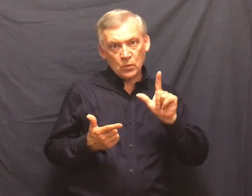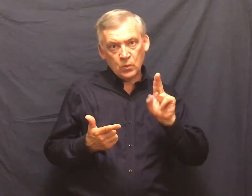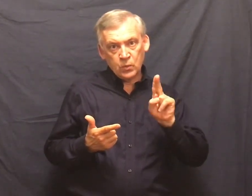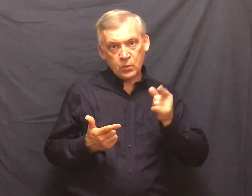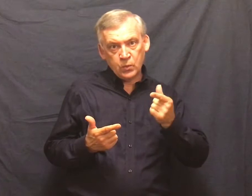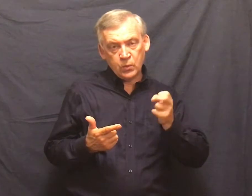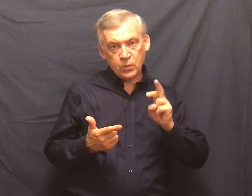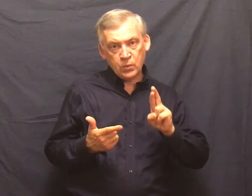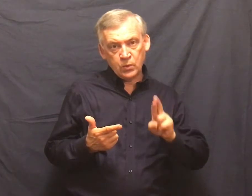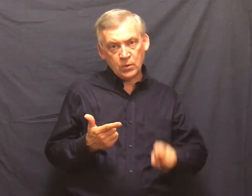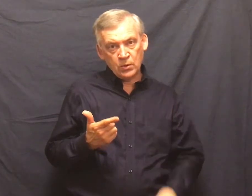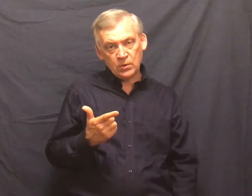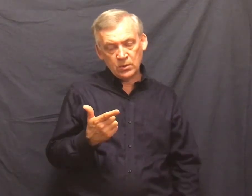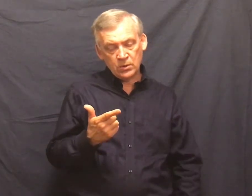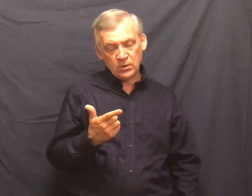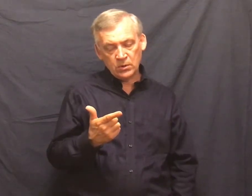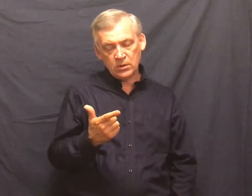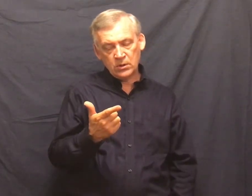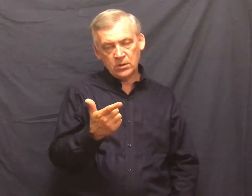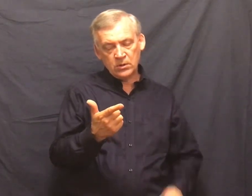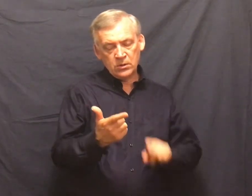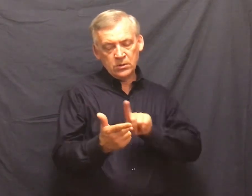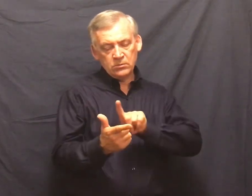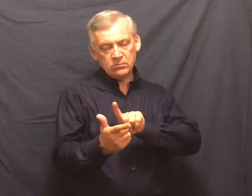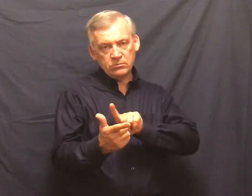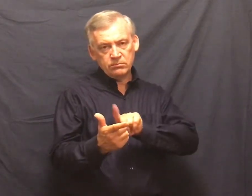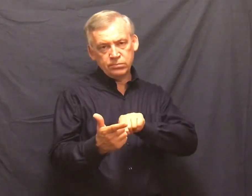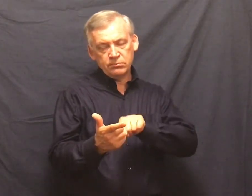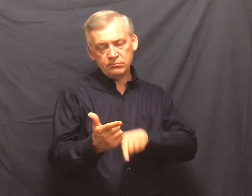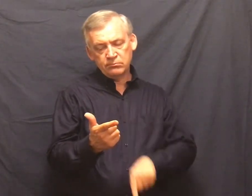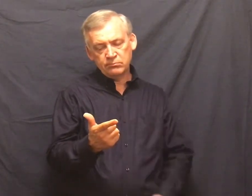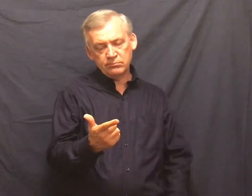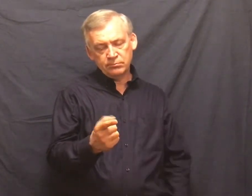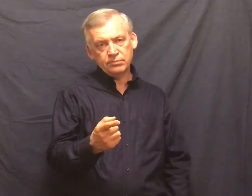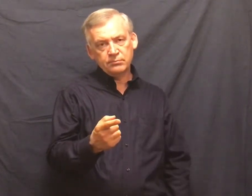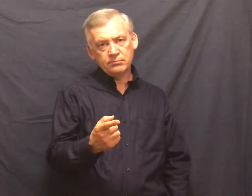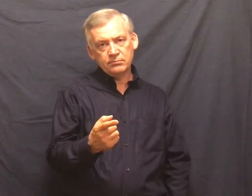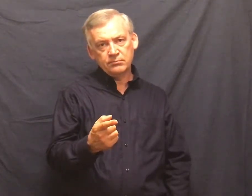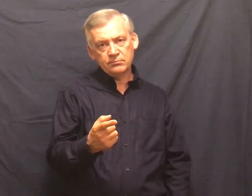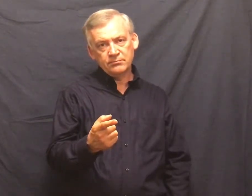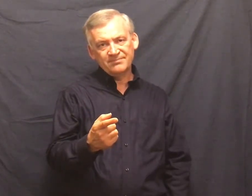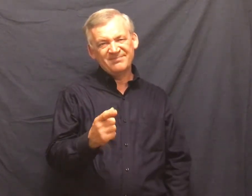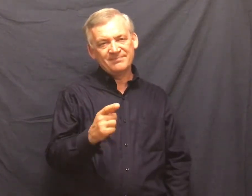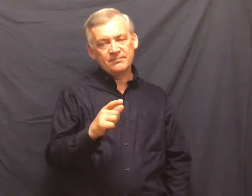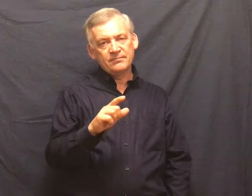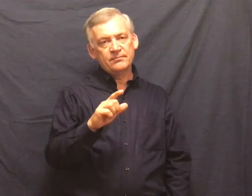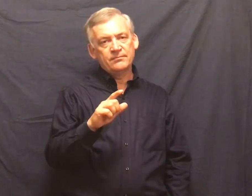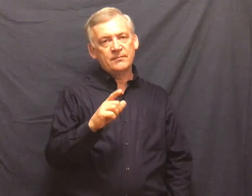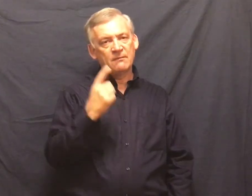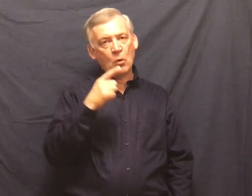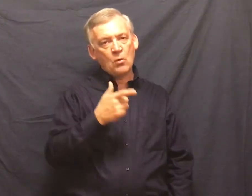He snapped off the safety, and the hand and gun lay on the ground behind Lenny's back.